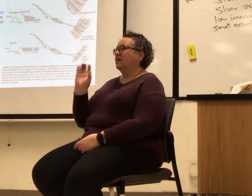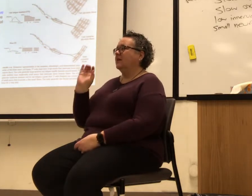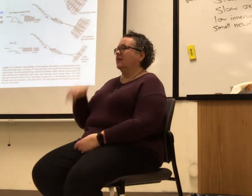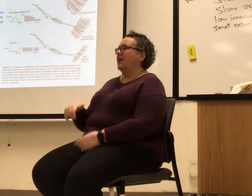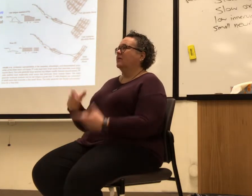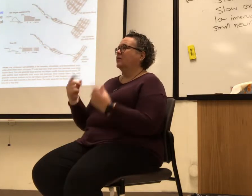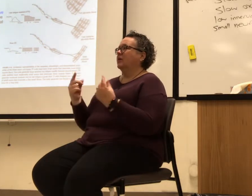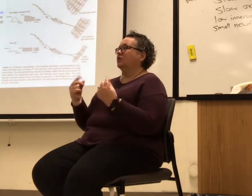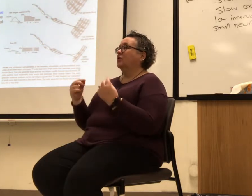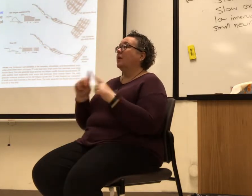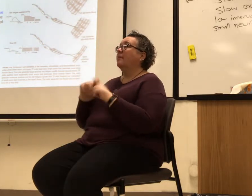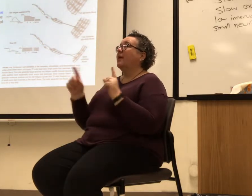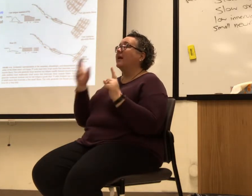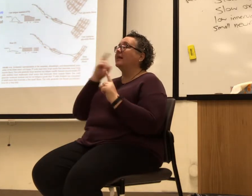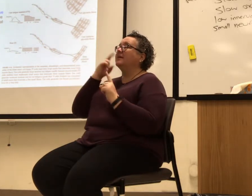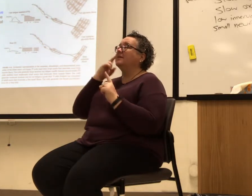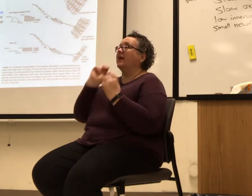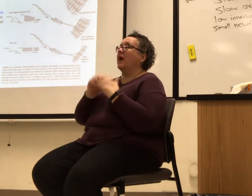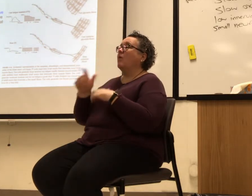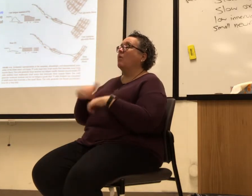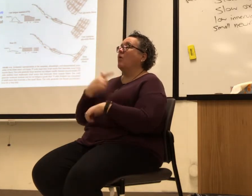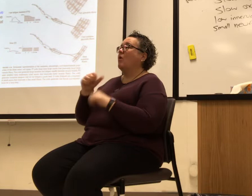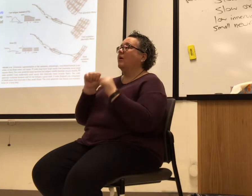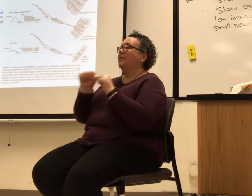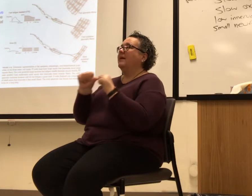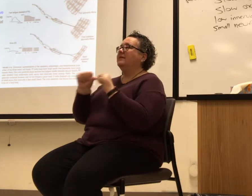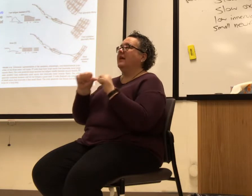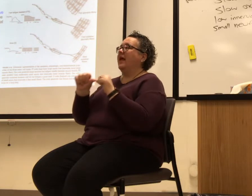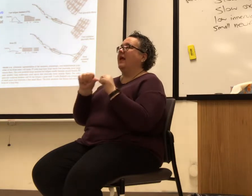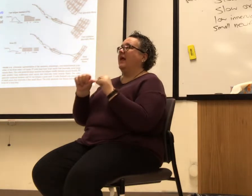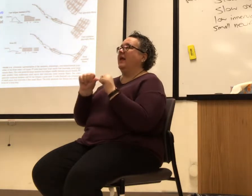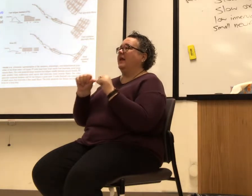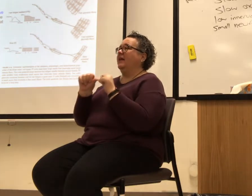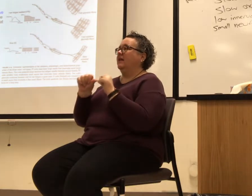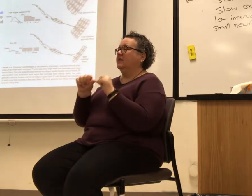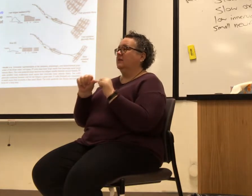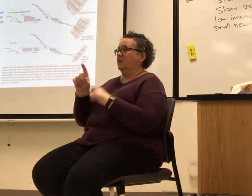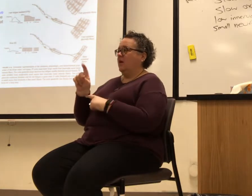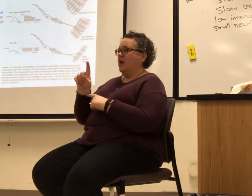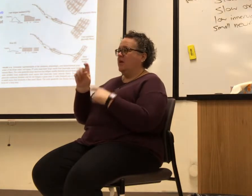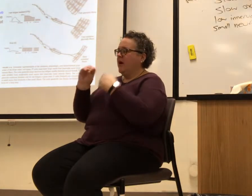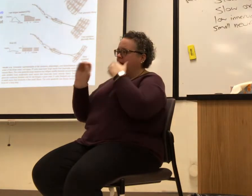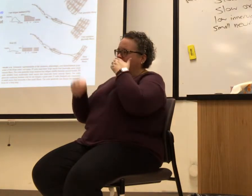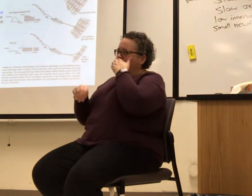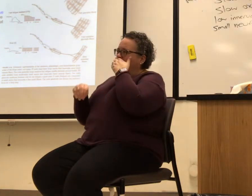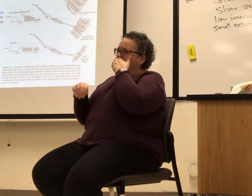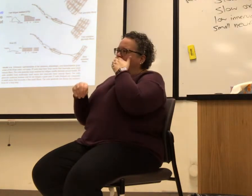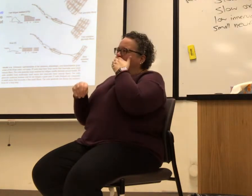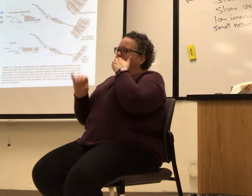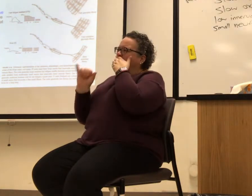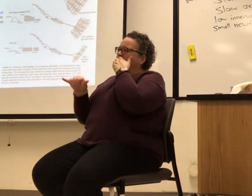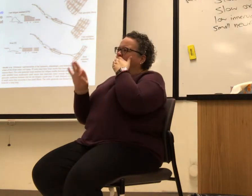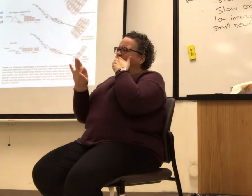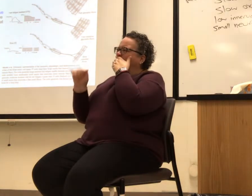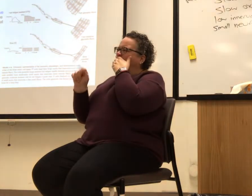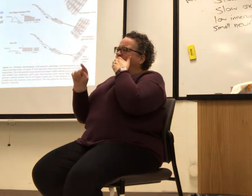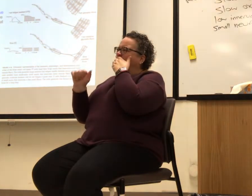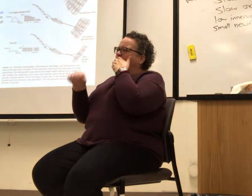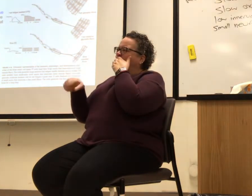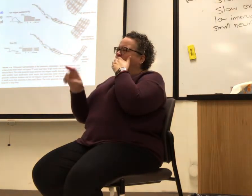can do. But let's see how long it can maintain this. Okay, this 100%. So this is the fatigue curve